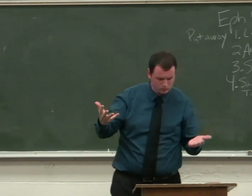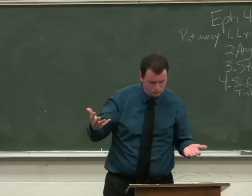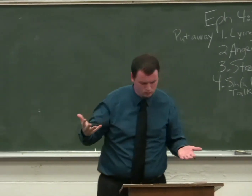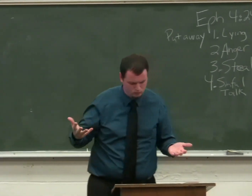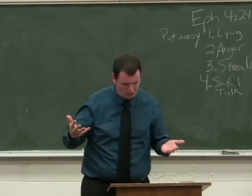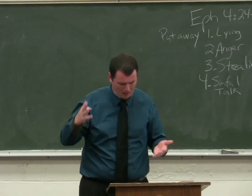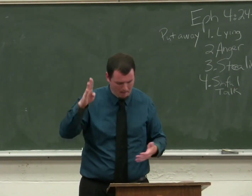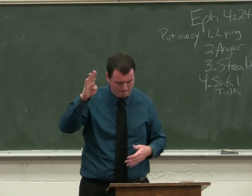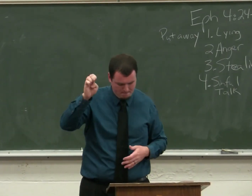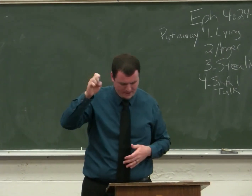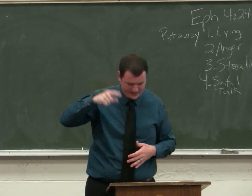Verse